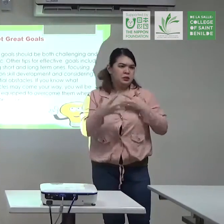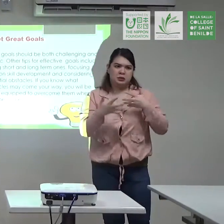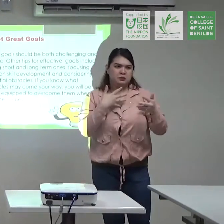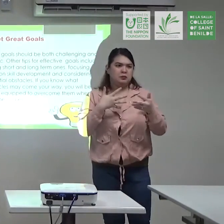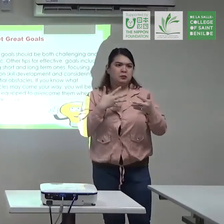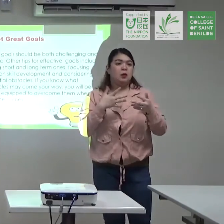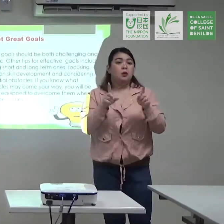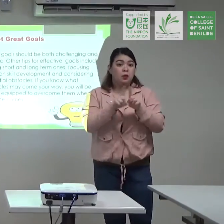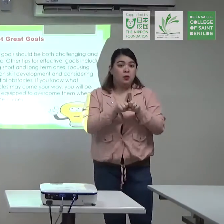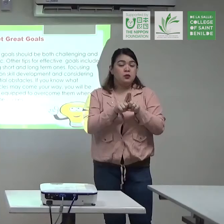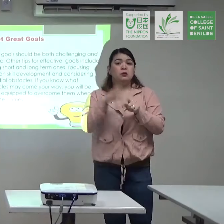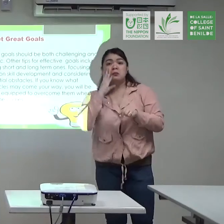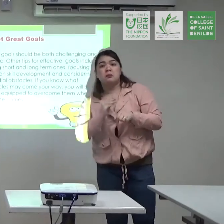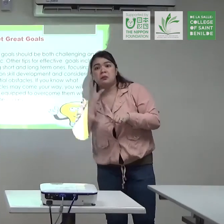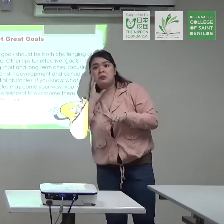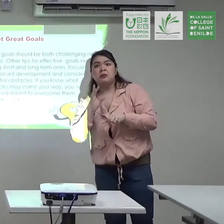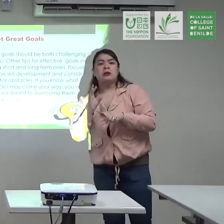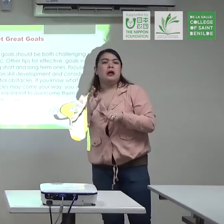realistic.